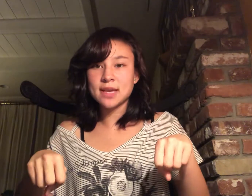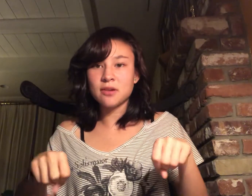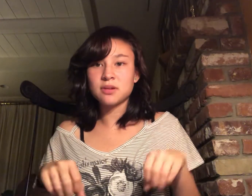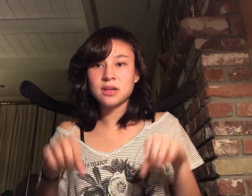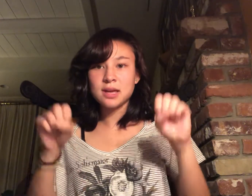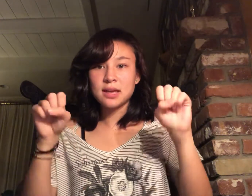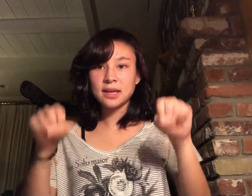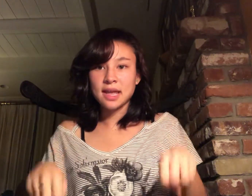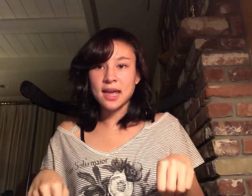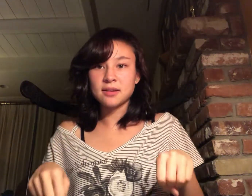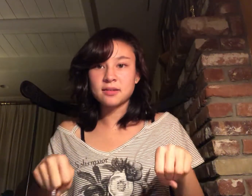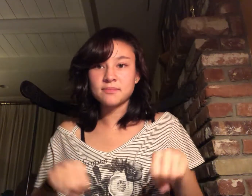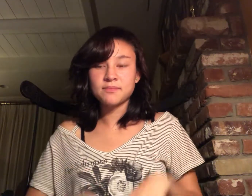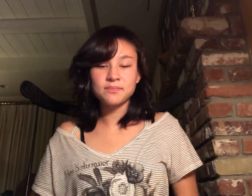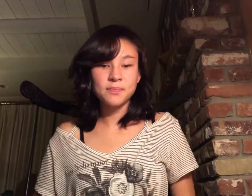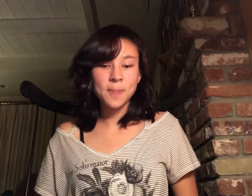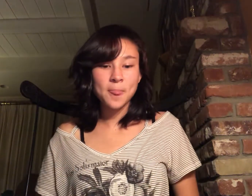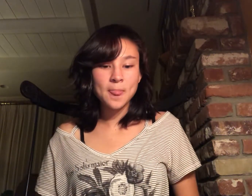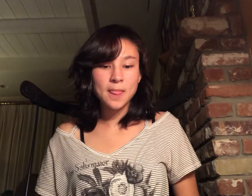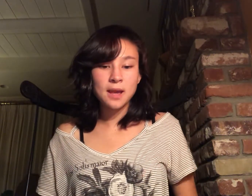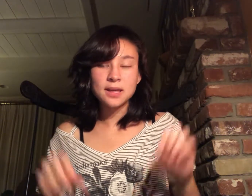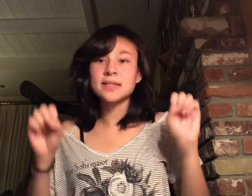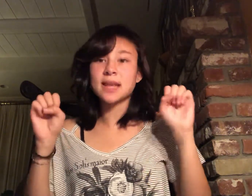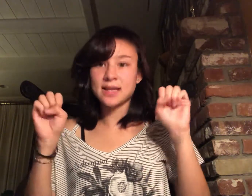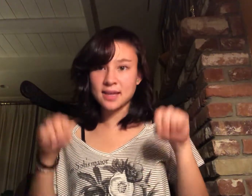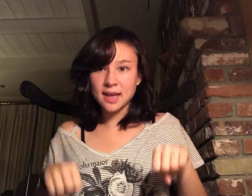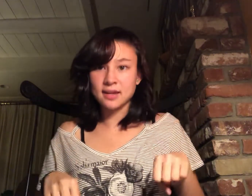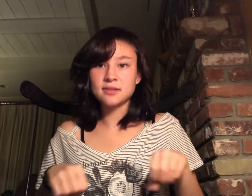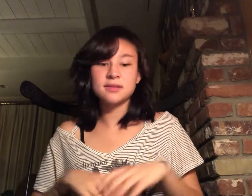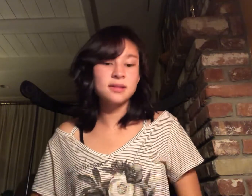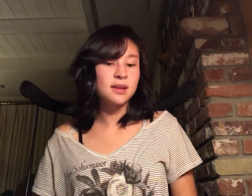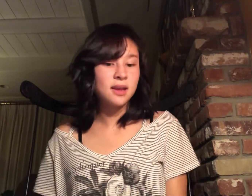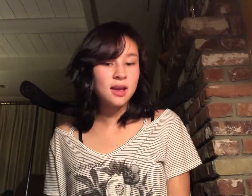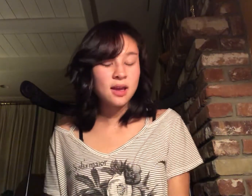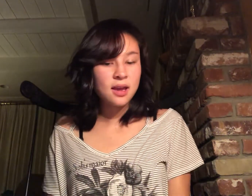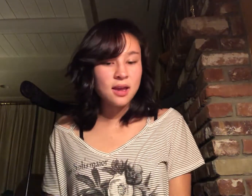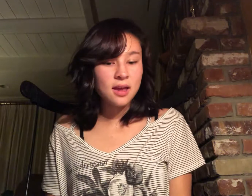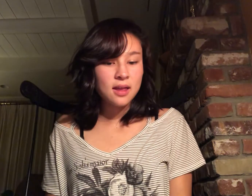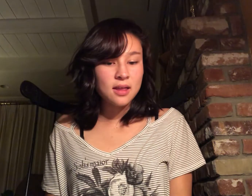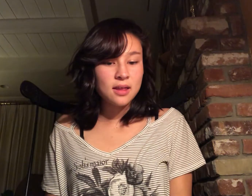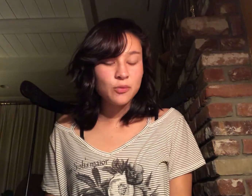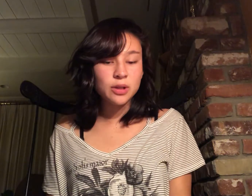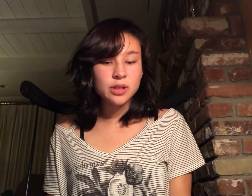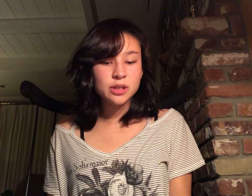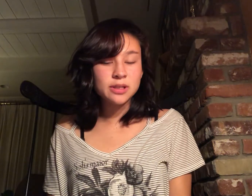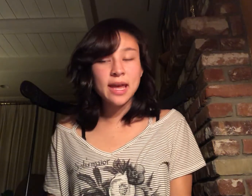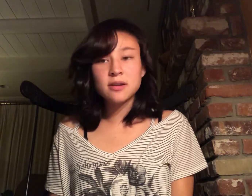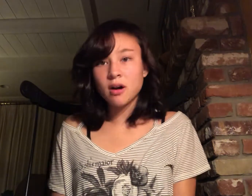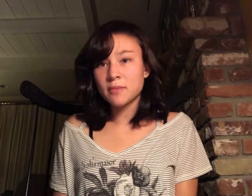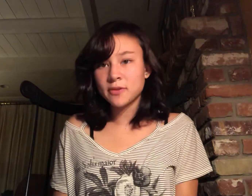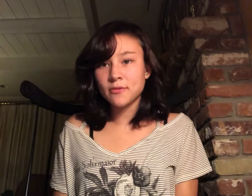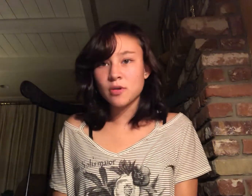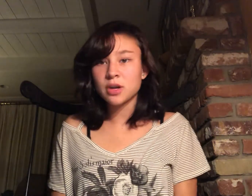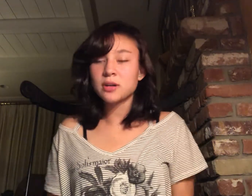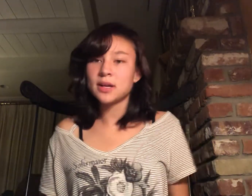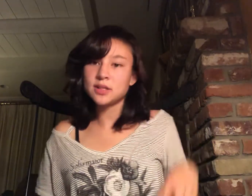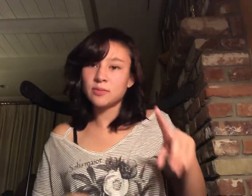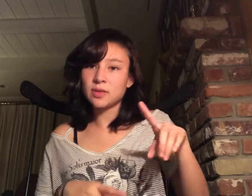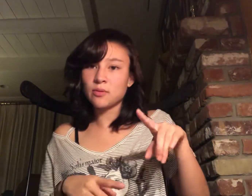down. Can. Yes I can. We learned cannot before. It's with the